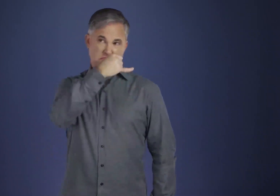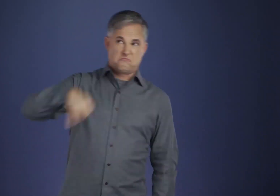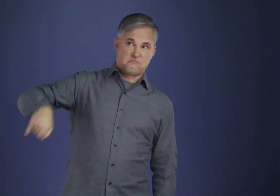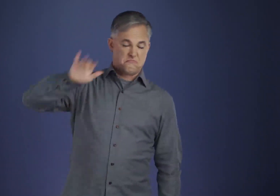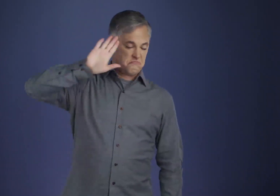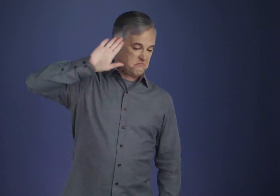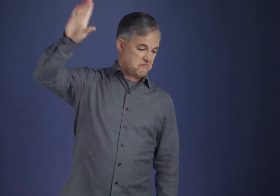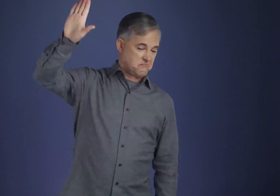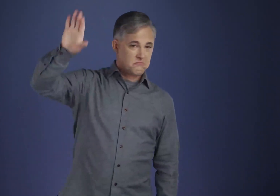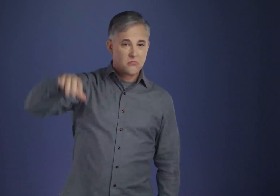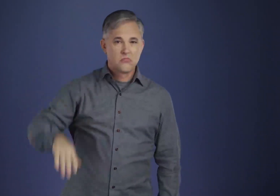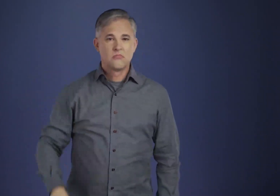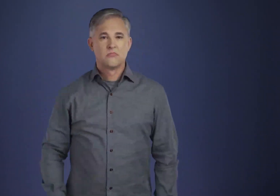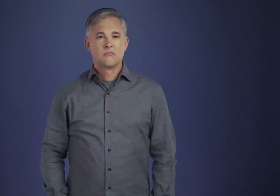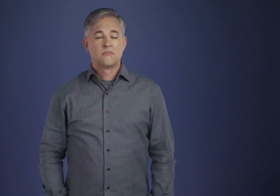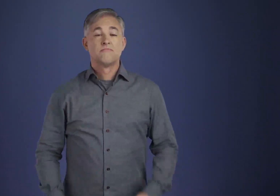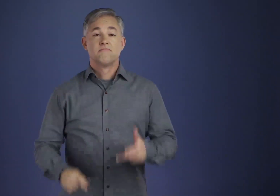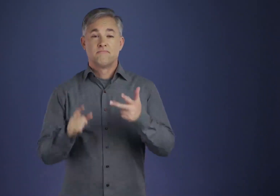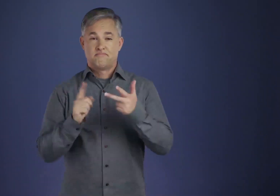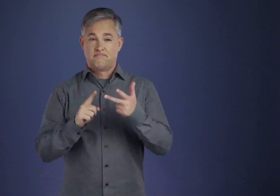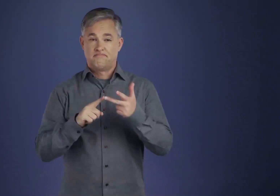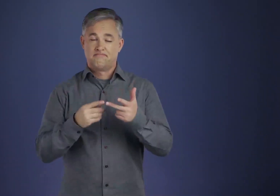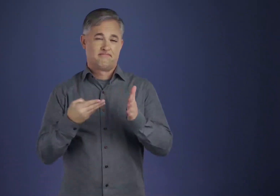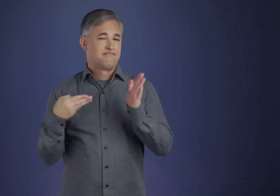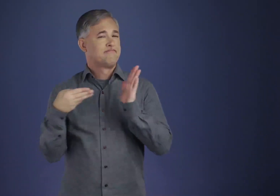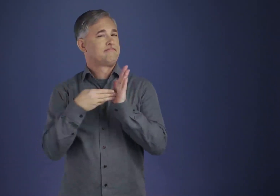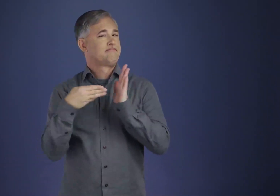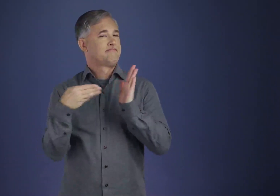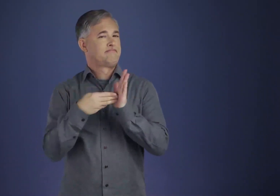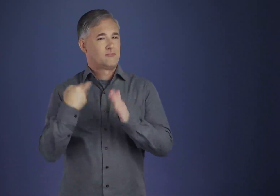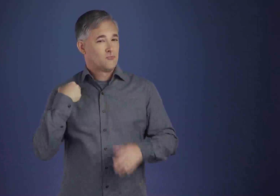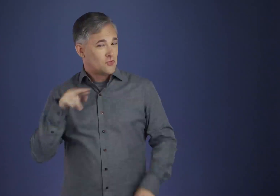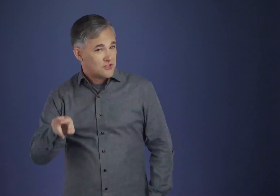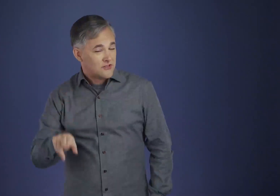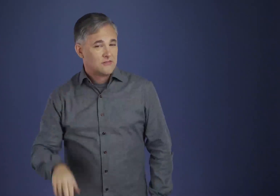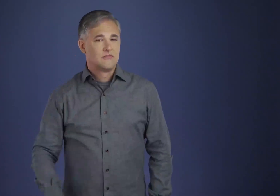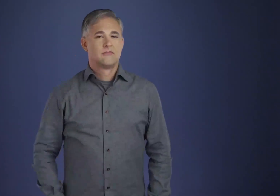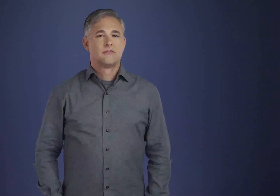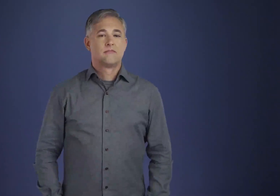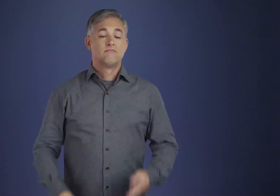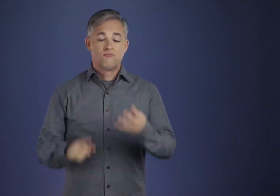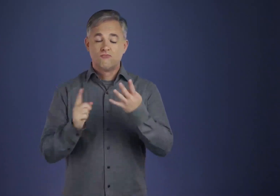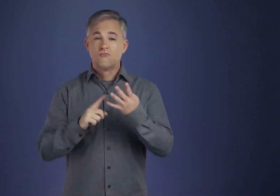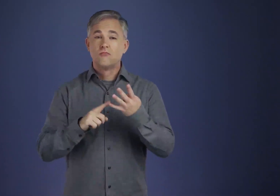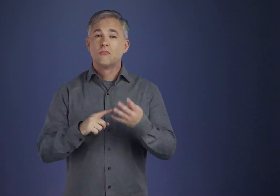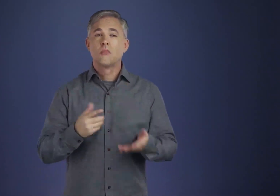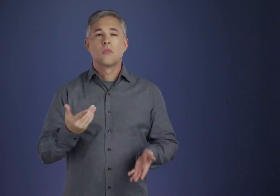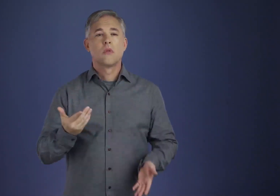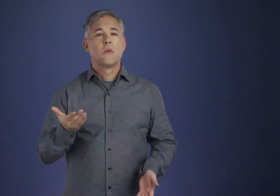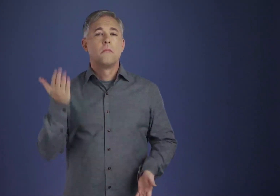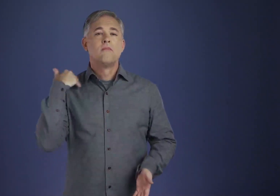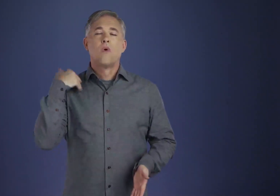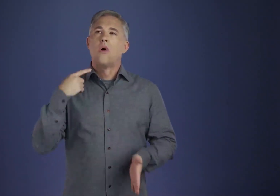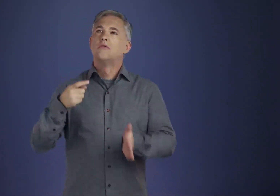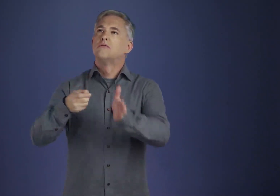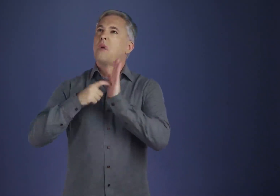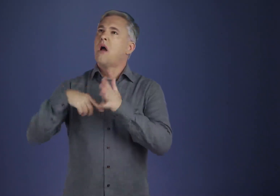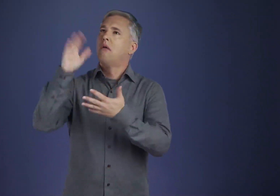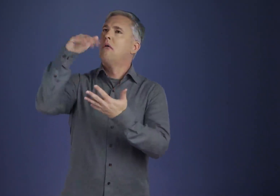those who have become prejudiced against religion, and those who are downright defiant because God has failed to